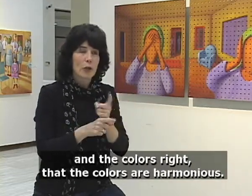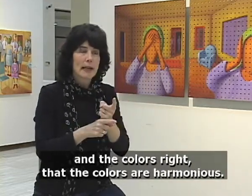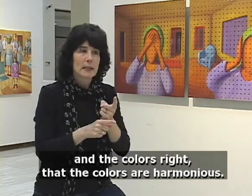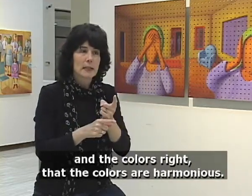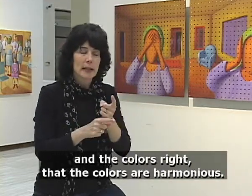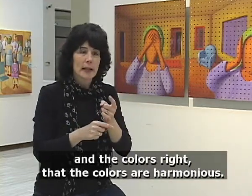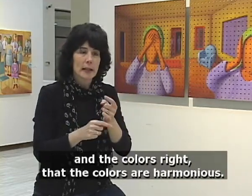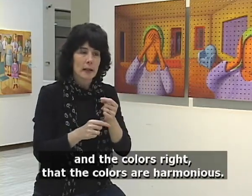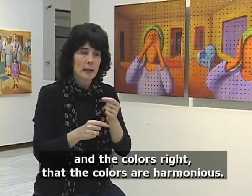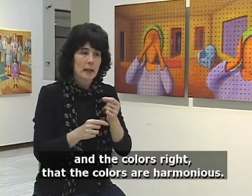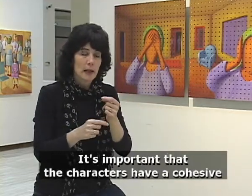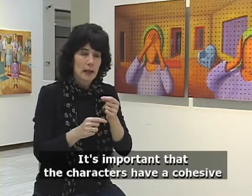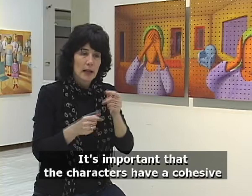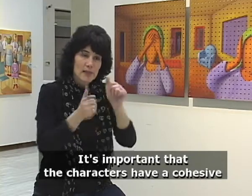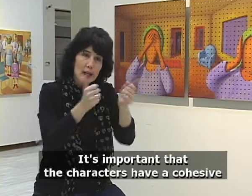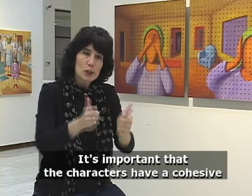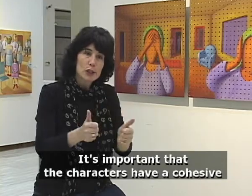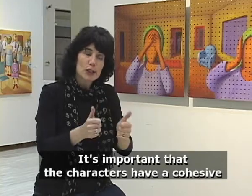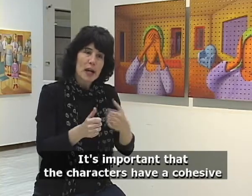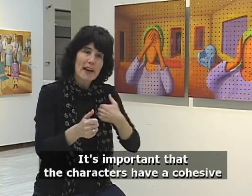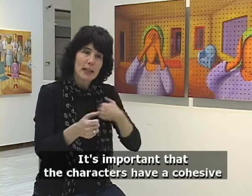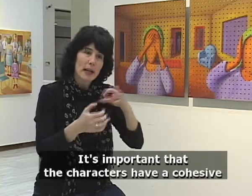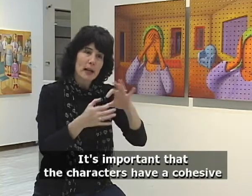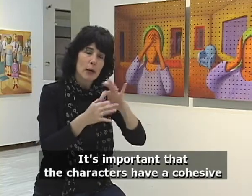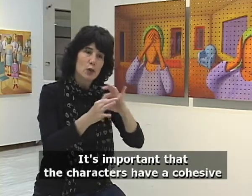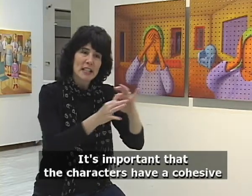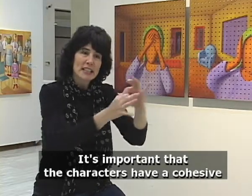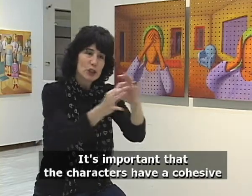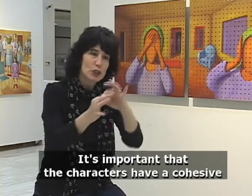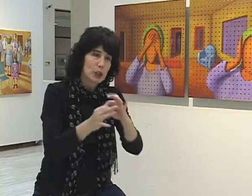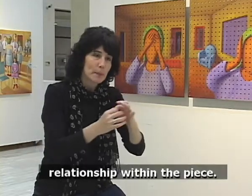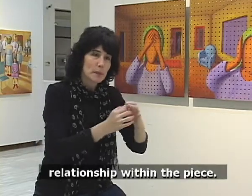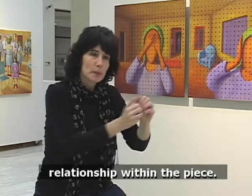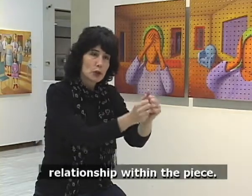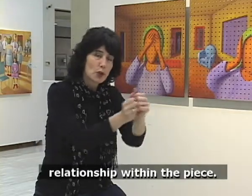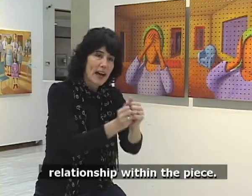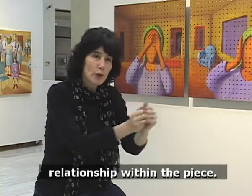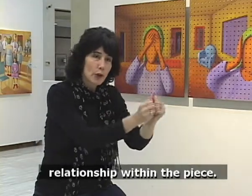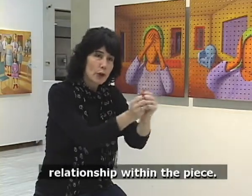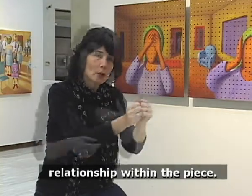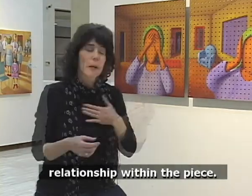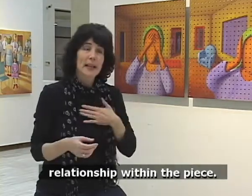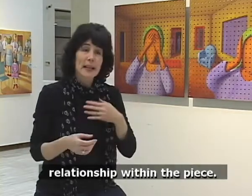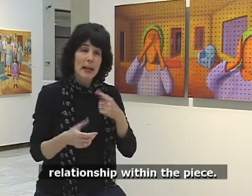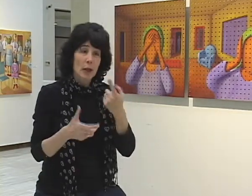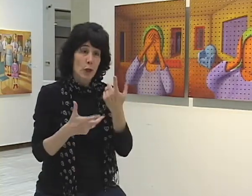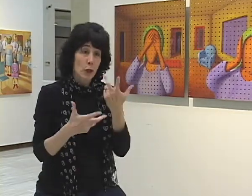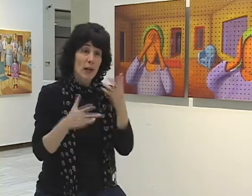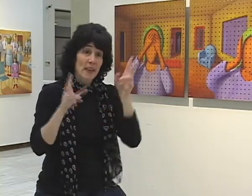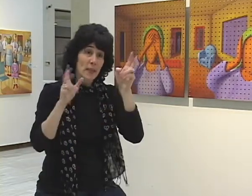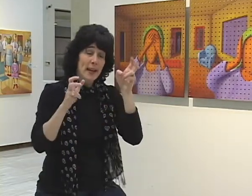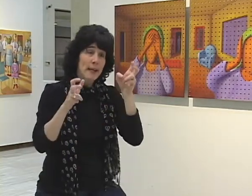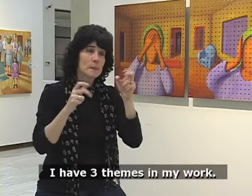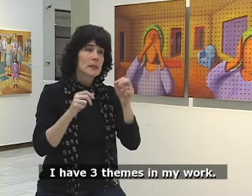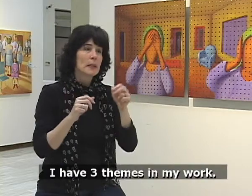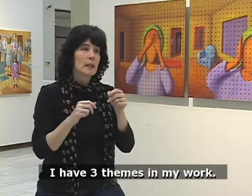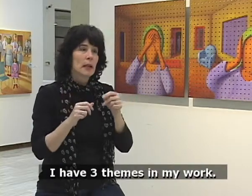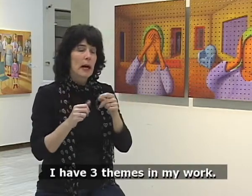harmonious. It's important that the characters have a cohesive relationship within the piece. I have